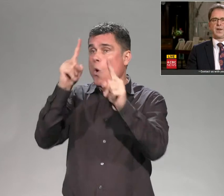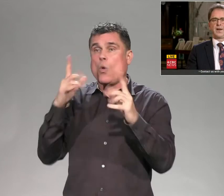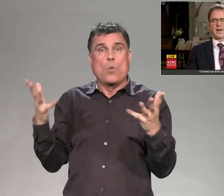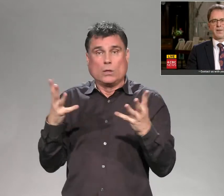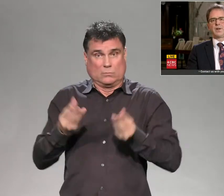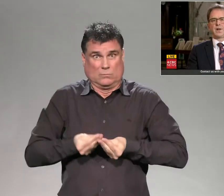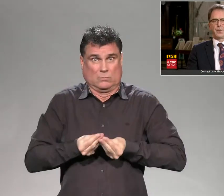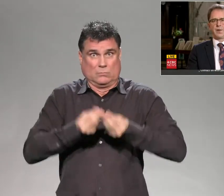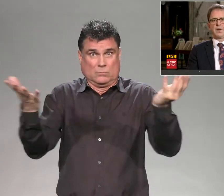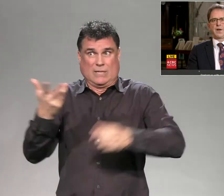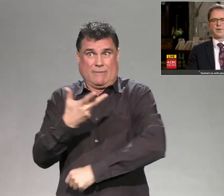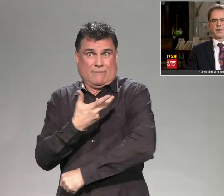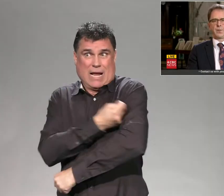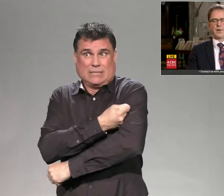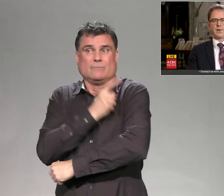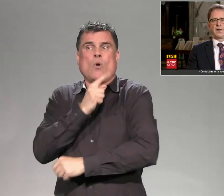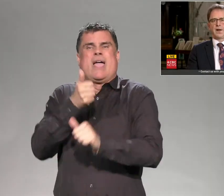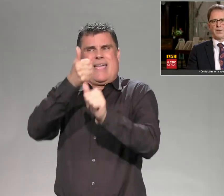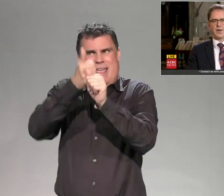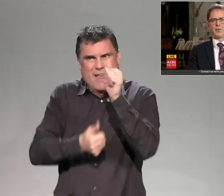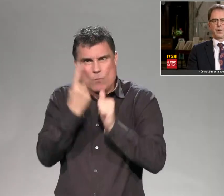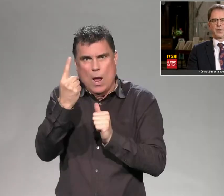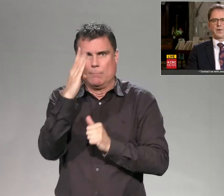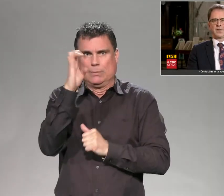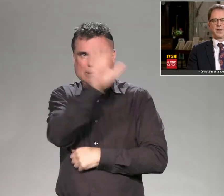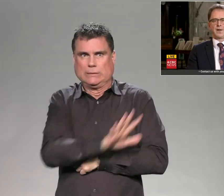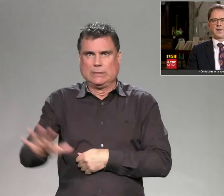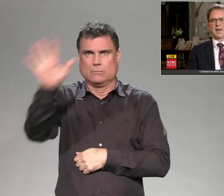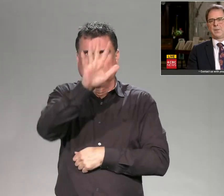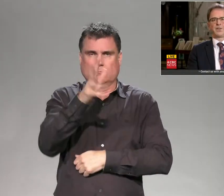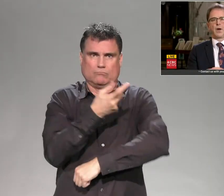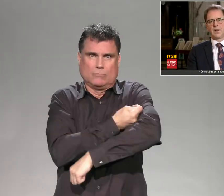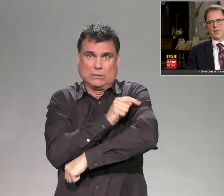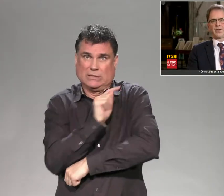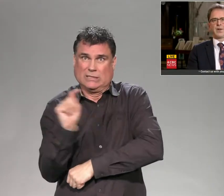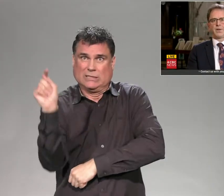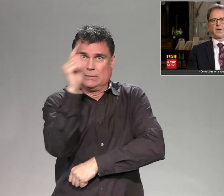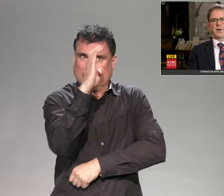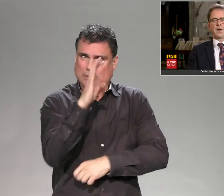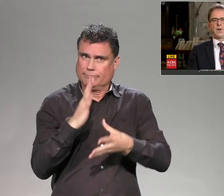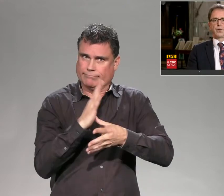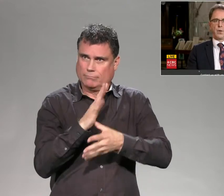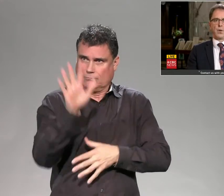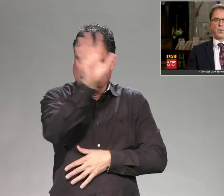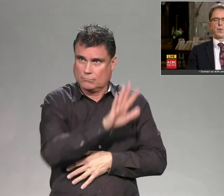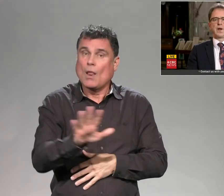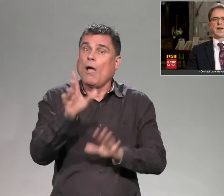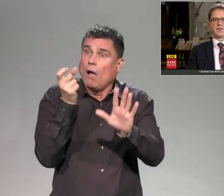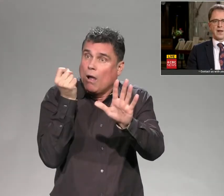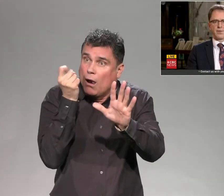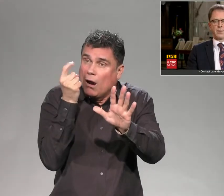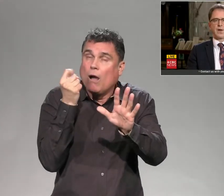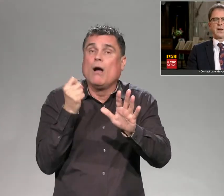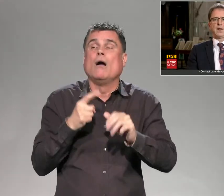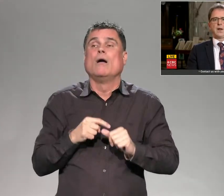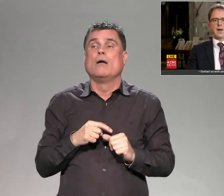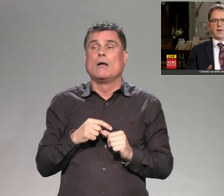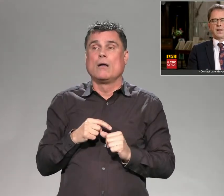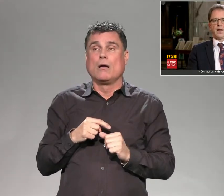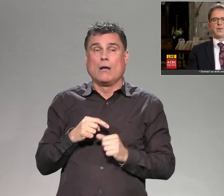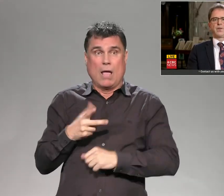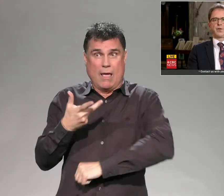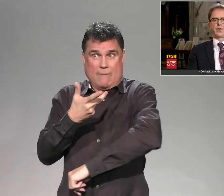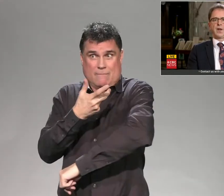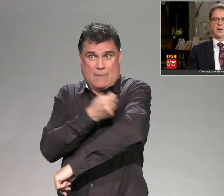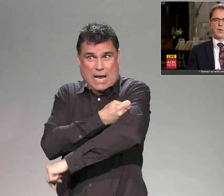everyone to understand. Every time we immunize someone, every time someone's vaccinated, it makes all of us safer. So we want to get to everybody. And